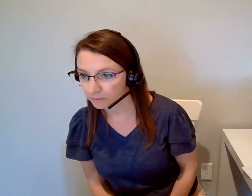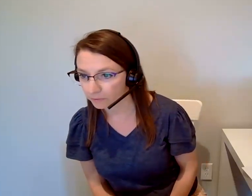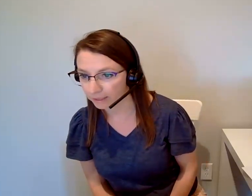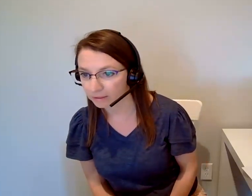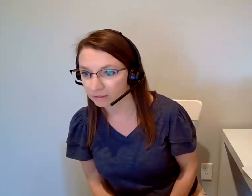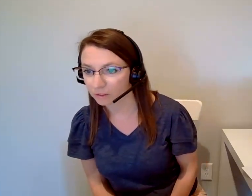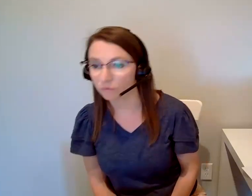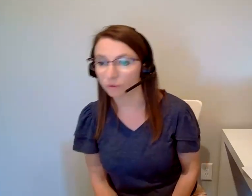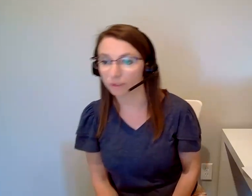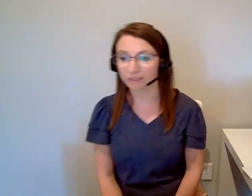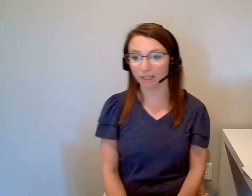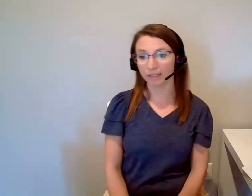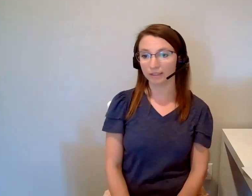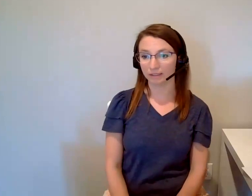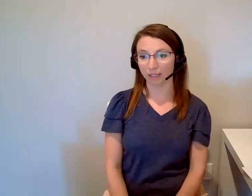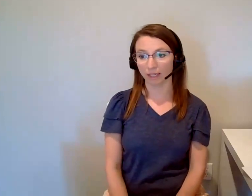Okay, so for the sign,